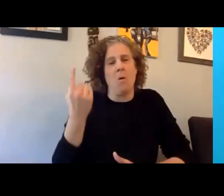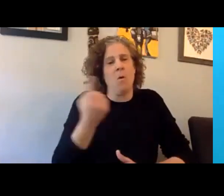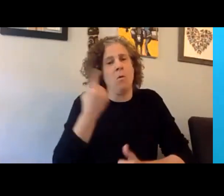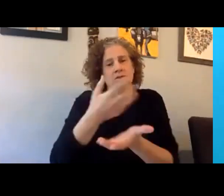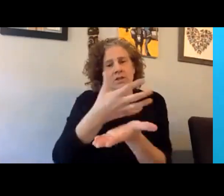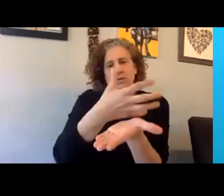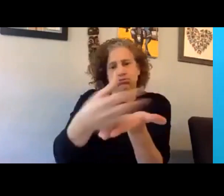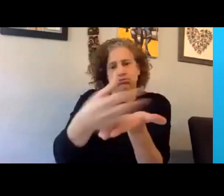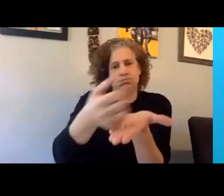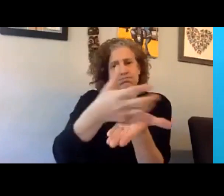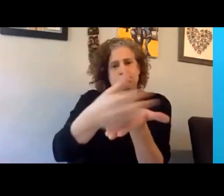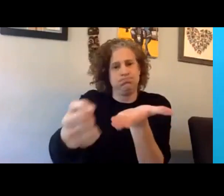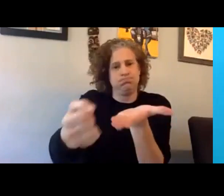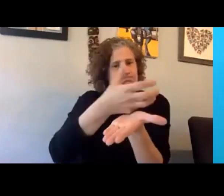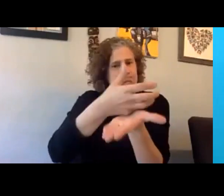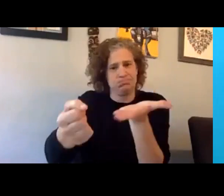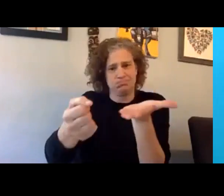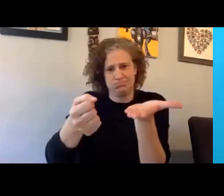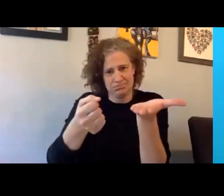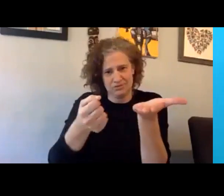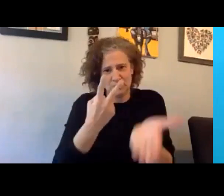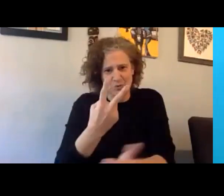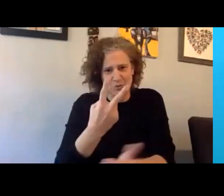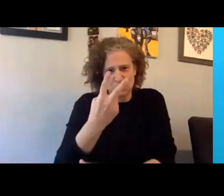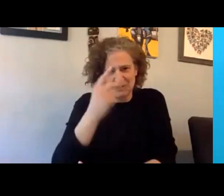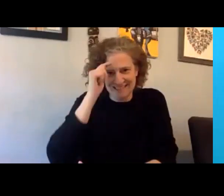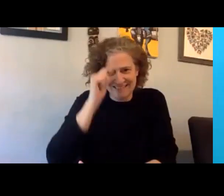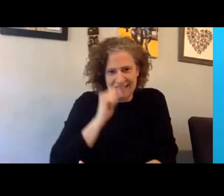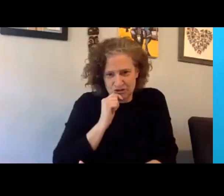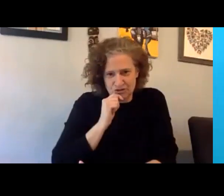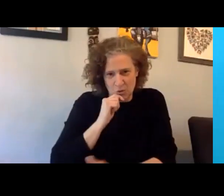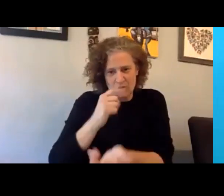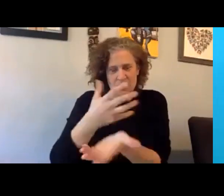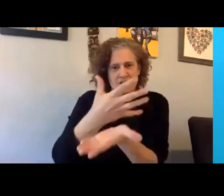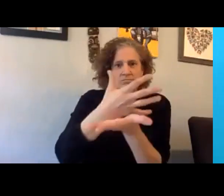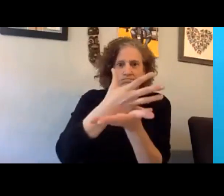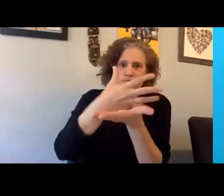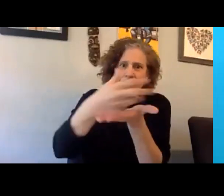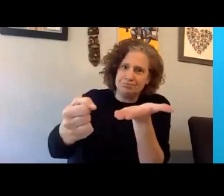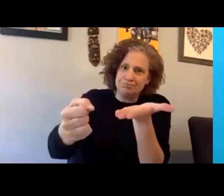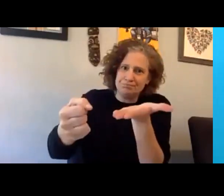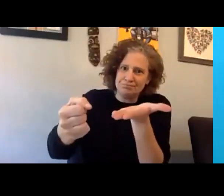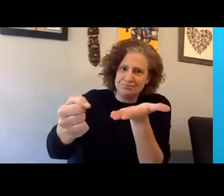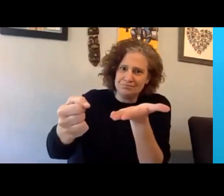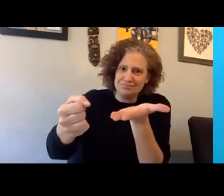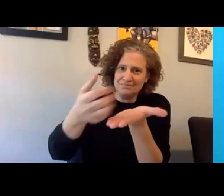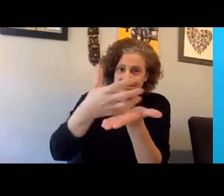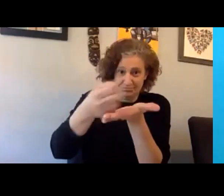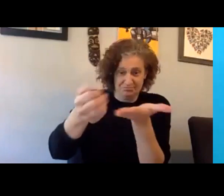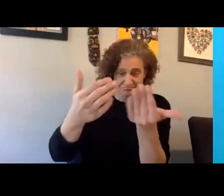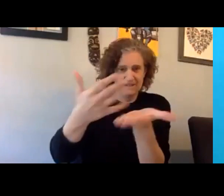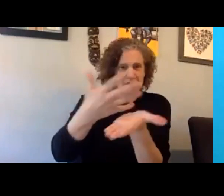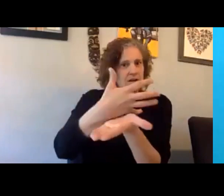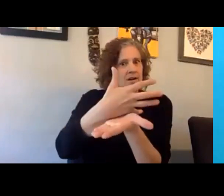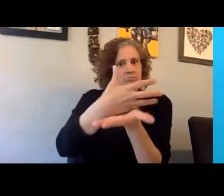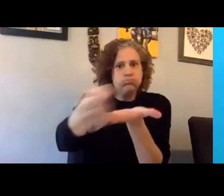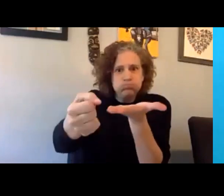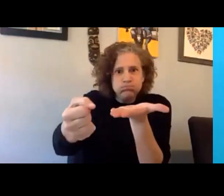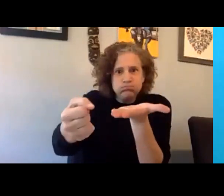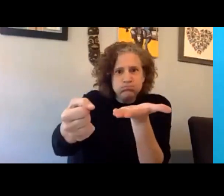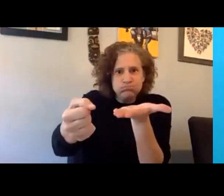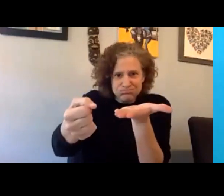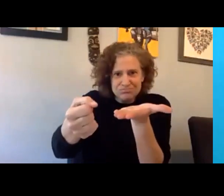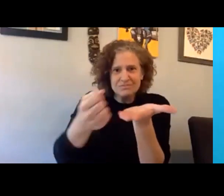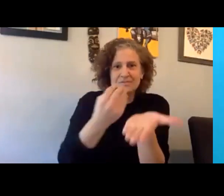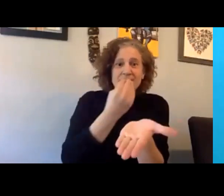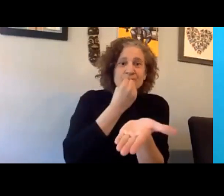Okay, so when we're at home, the food is always running out, right? Running out. With 2 teenagers in my house, we're running out like this, we're